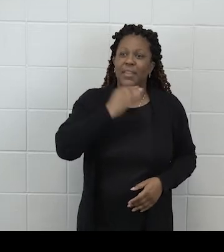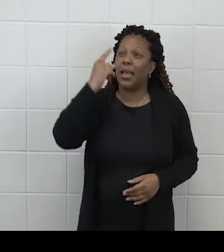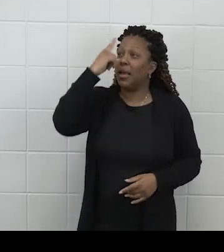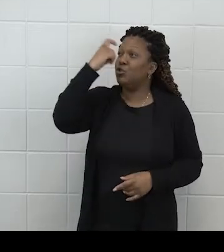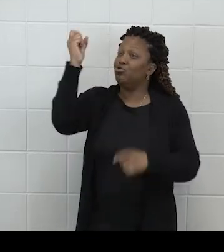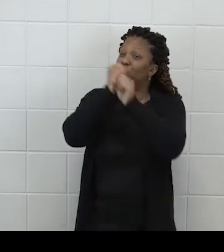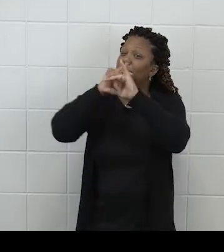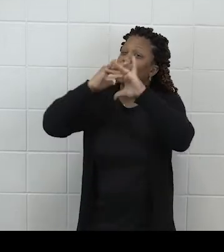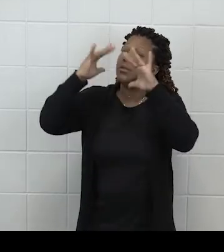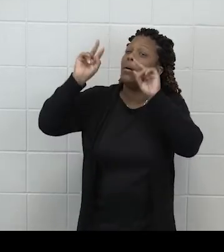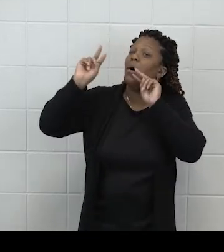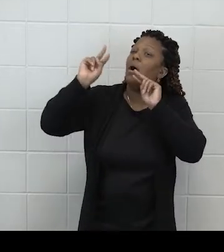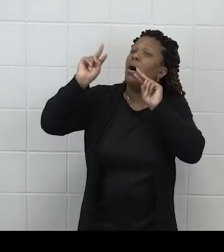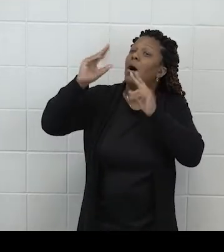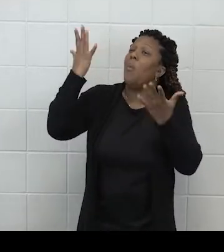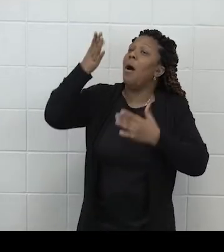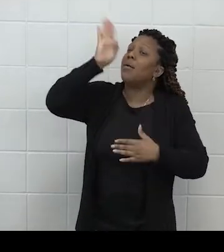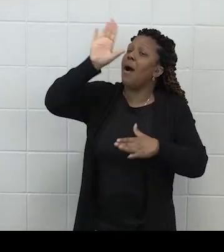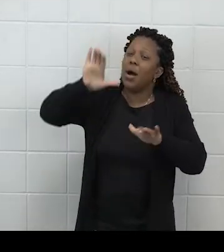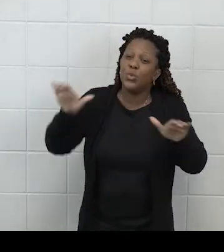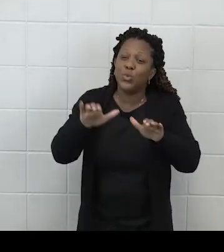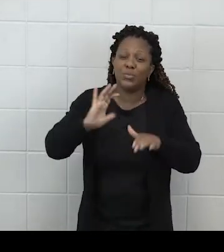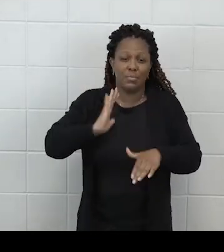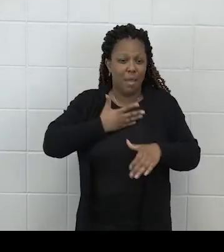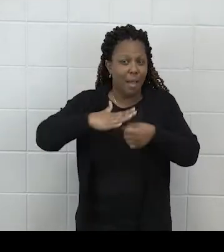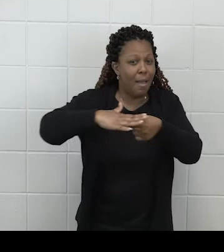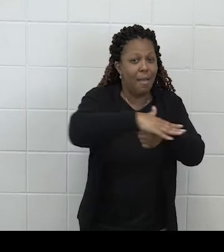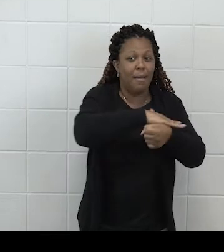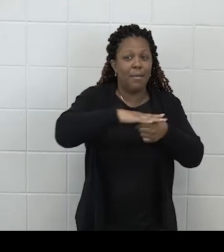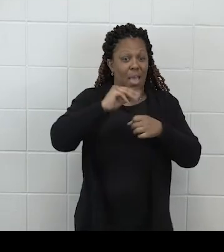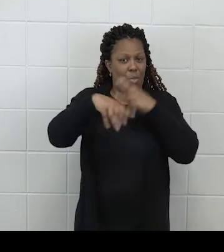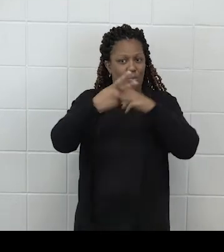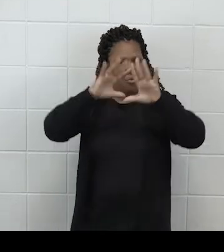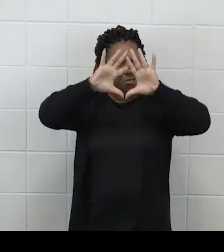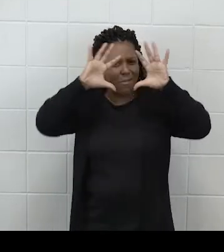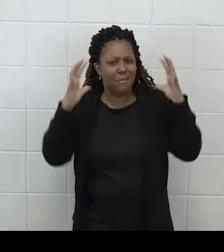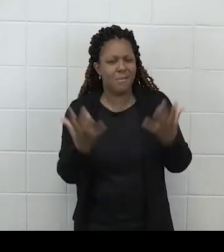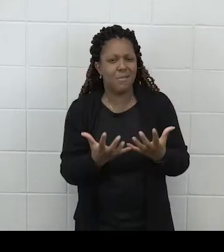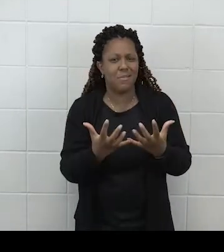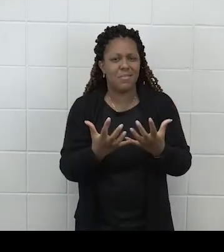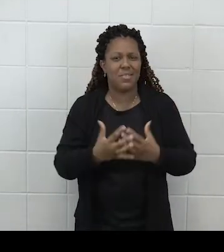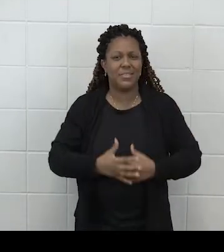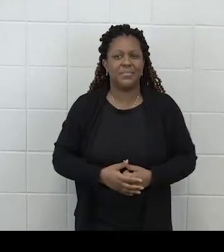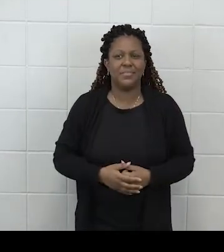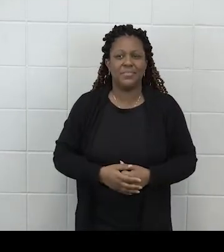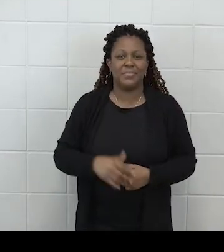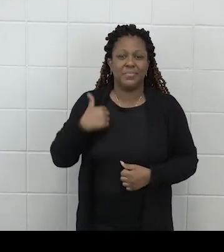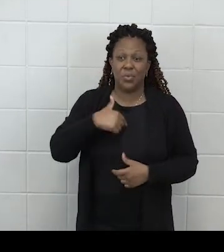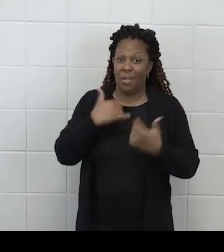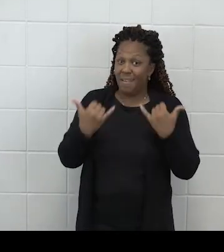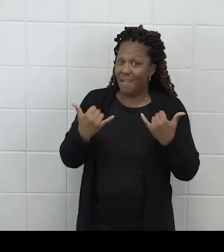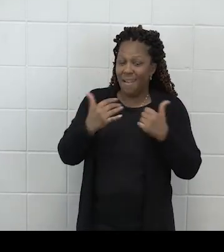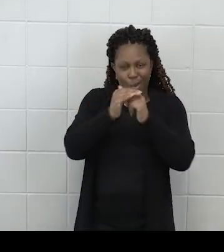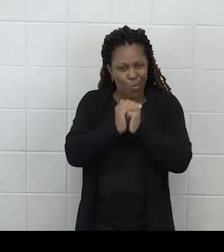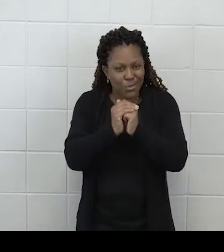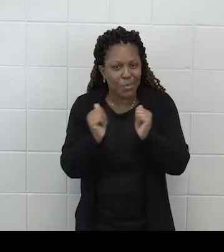be doing in our neighborhoods and in our world. We worship together, for